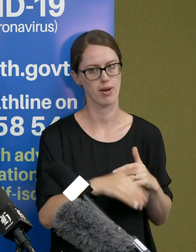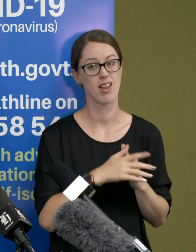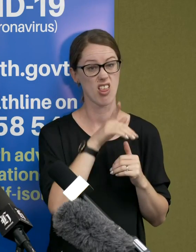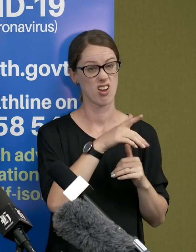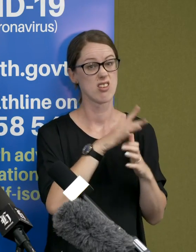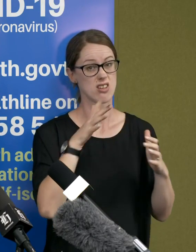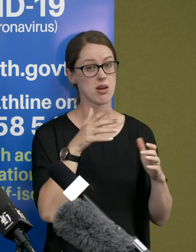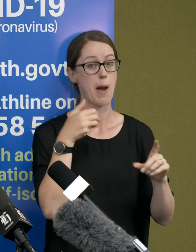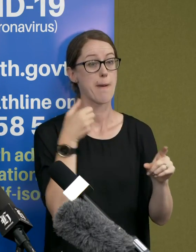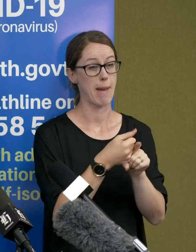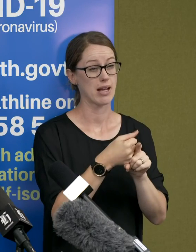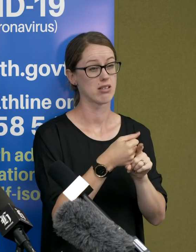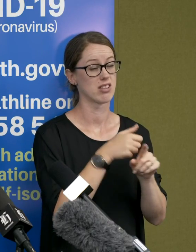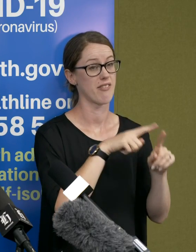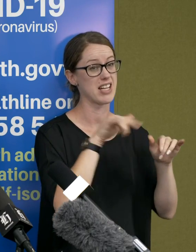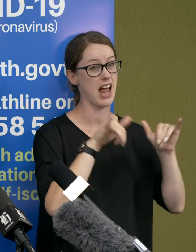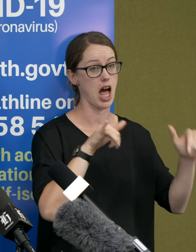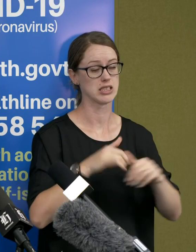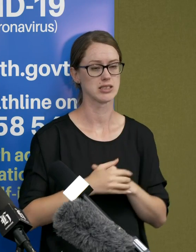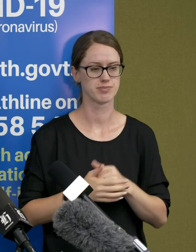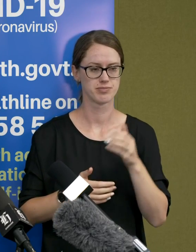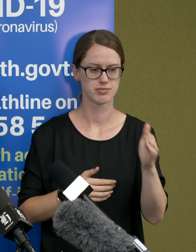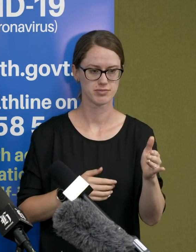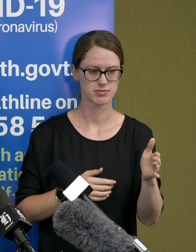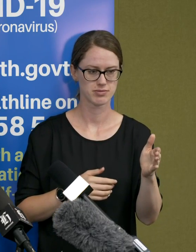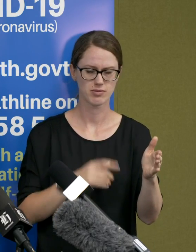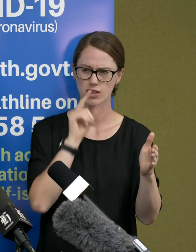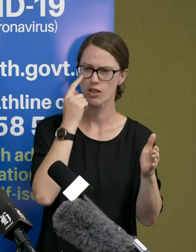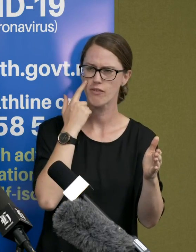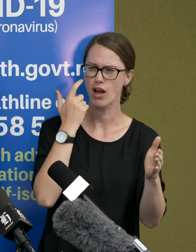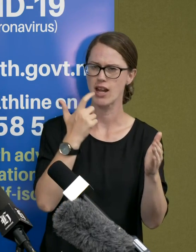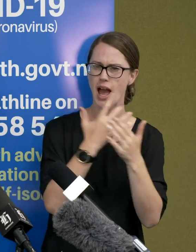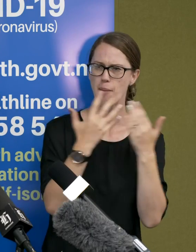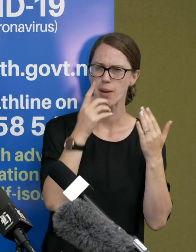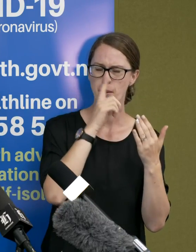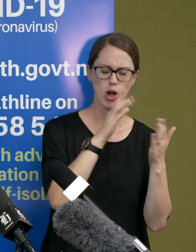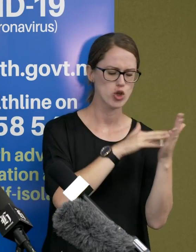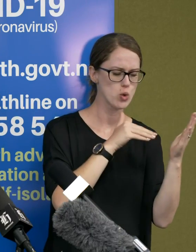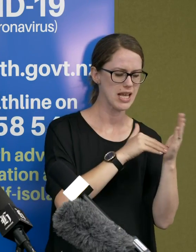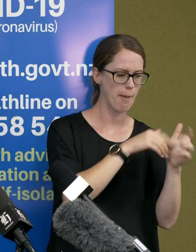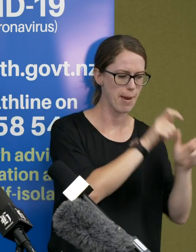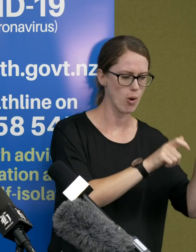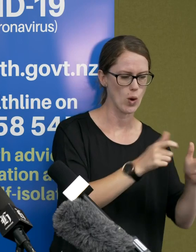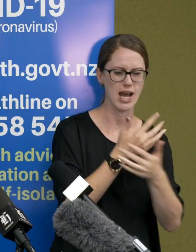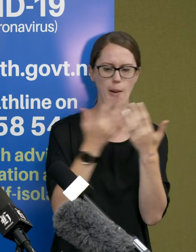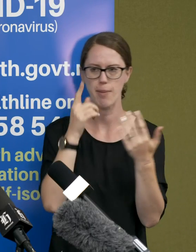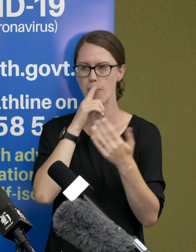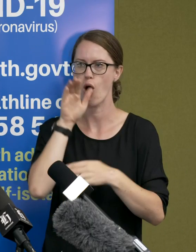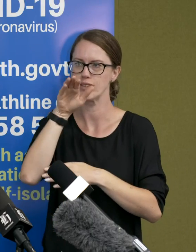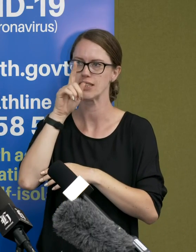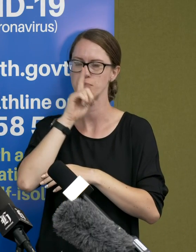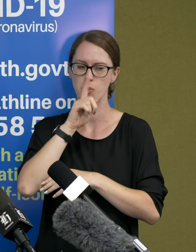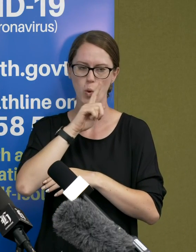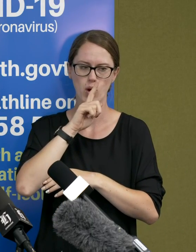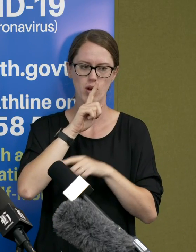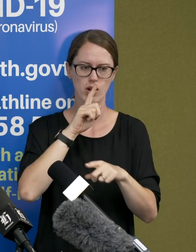having a real effect on all the airlines coming in. And if you're also able to find out like how many of those are New Zealanders returning home and how many of those are foreigners,